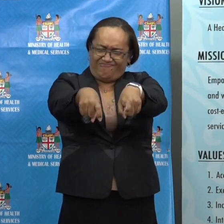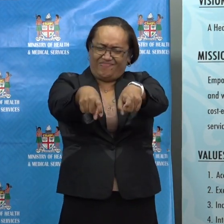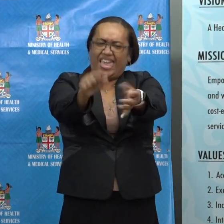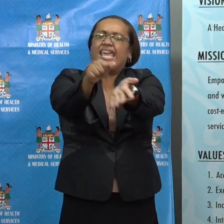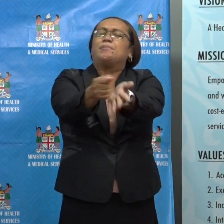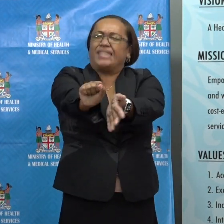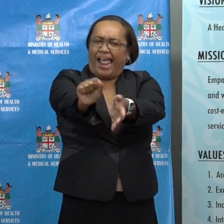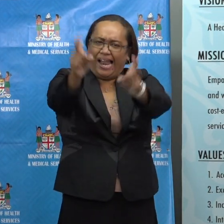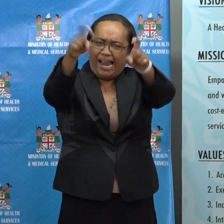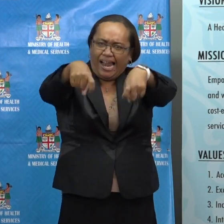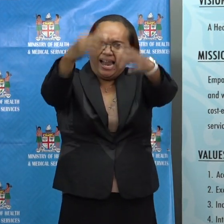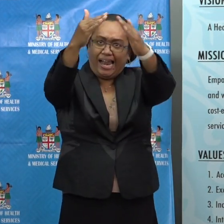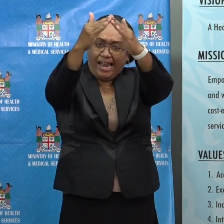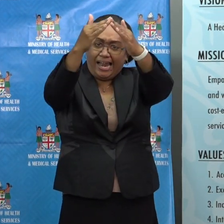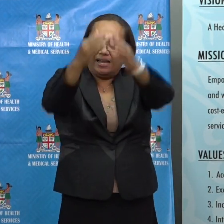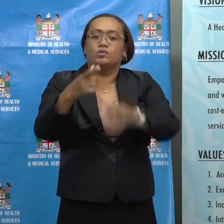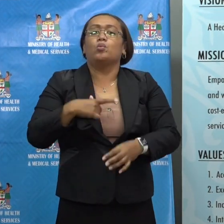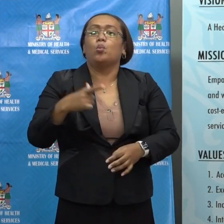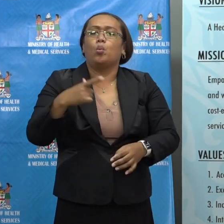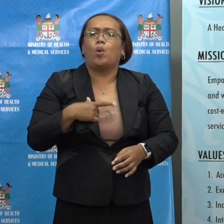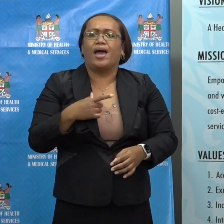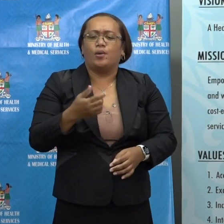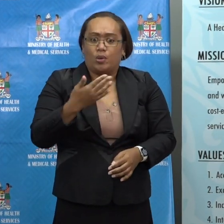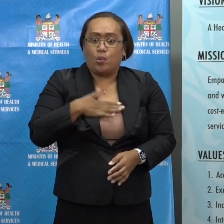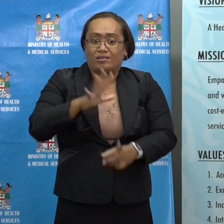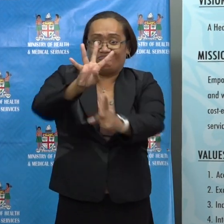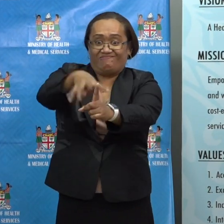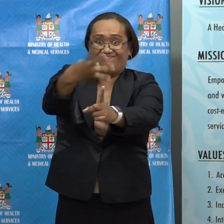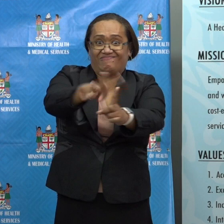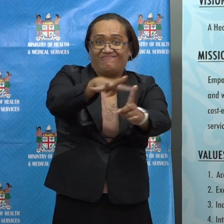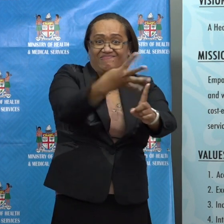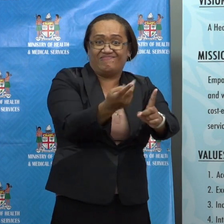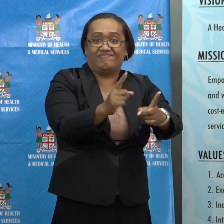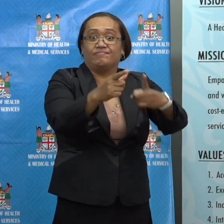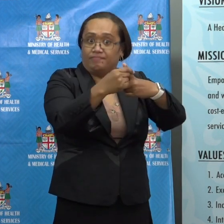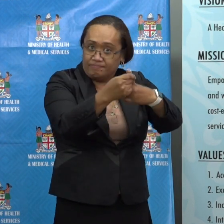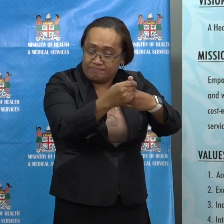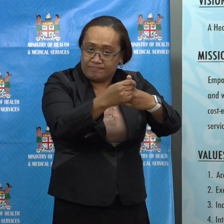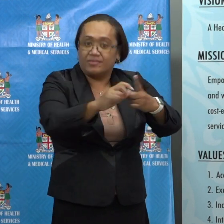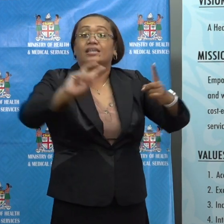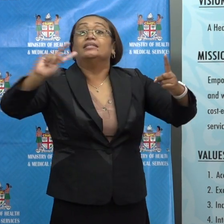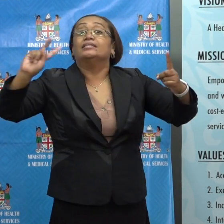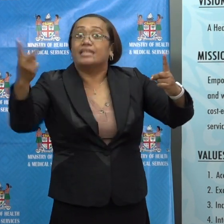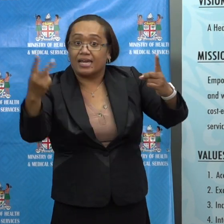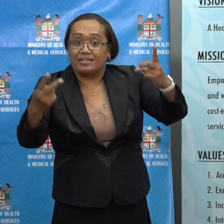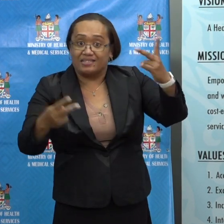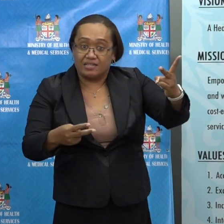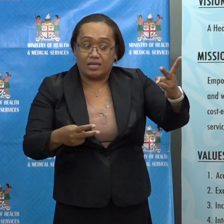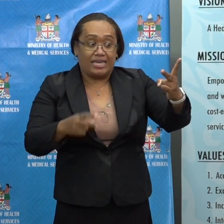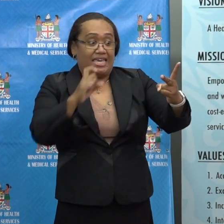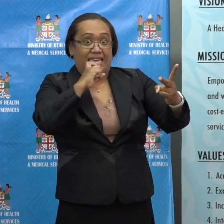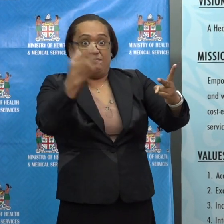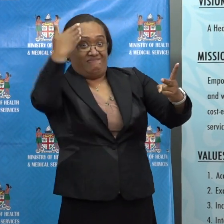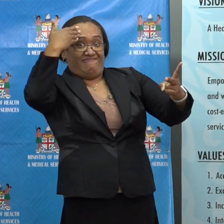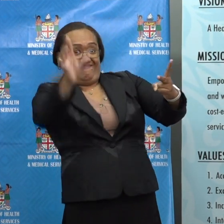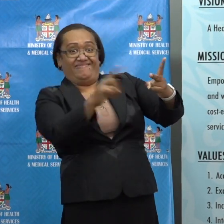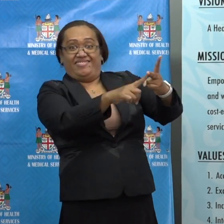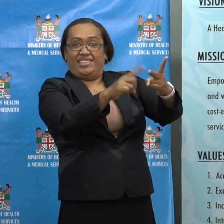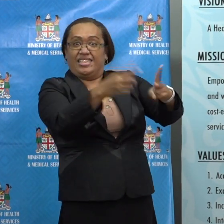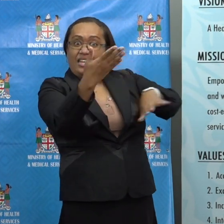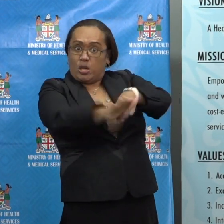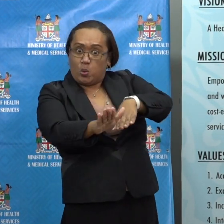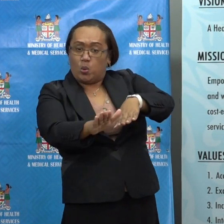tracing and the interventions in the community. The other reason is because if there are cases out there that we don't know about and we don't